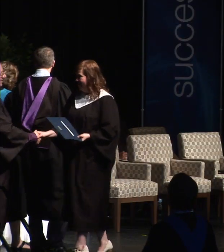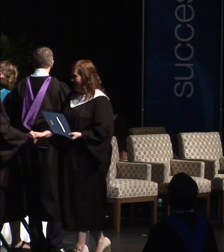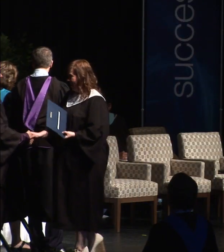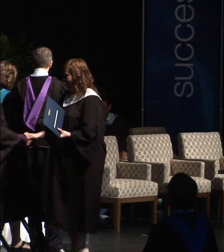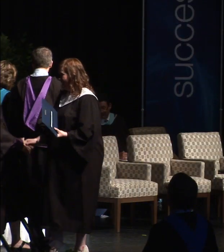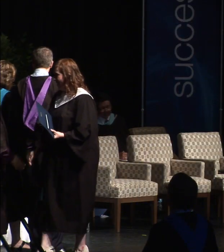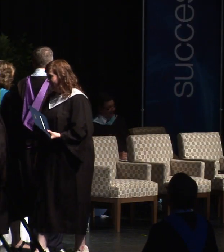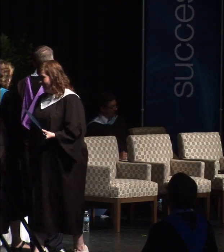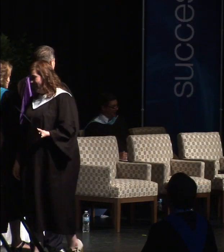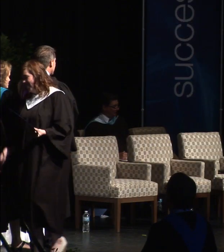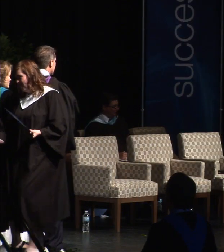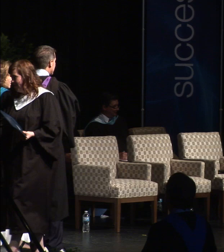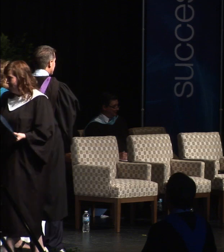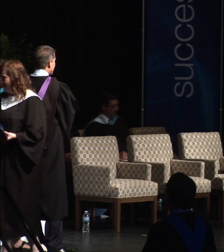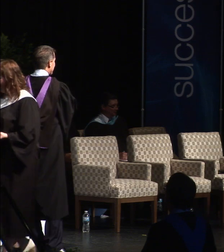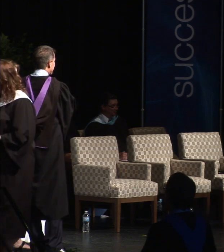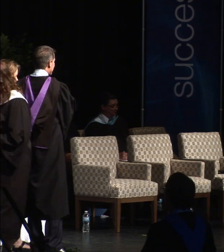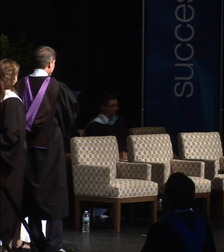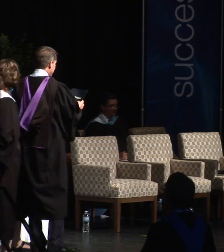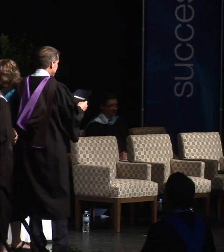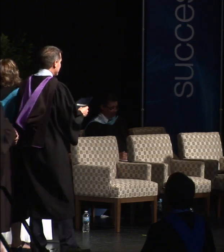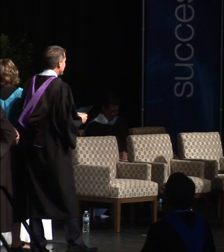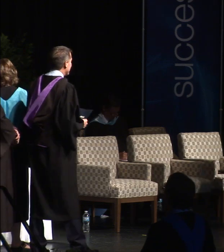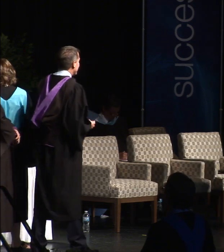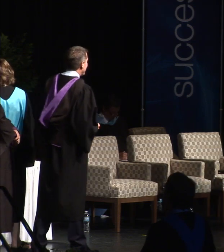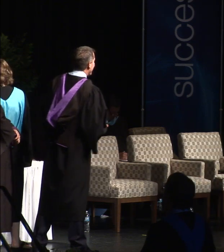Hector Daniel McKinnon.